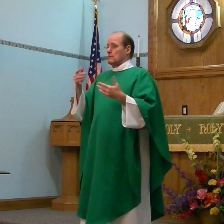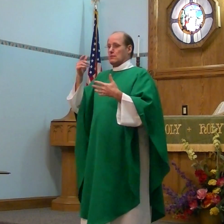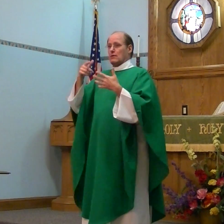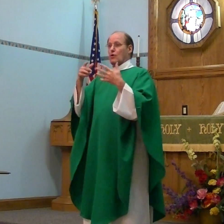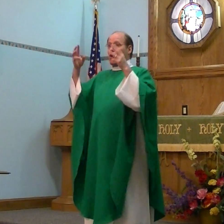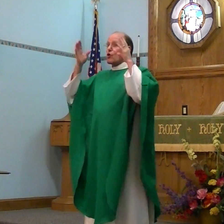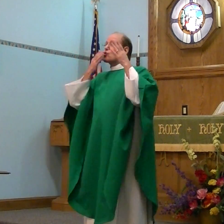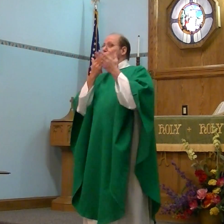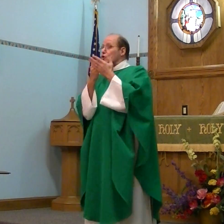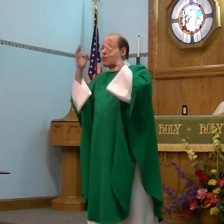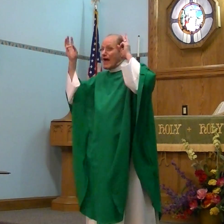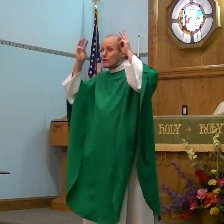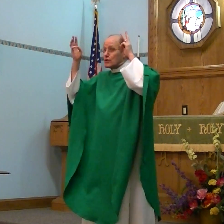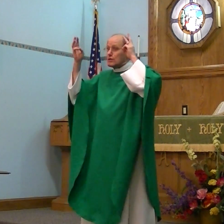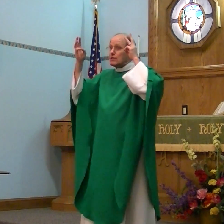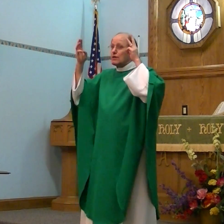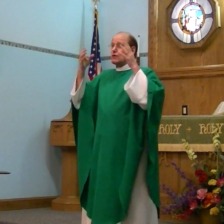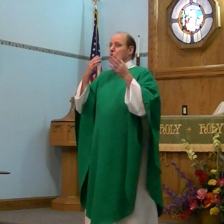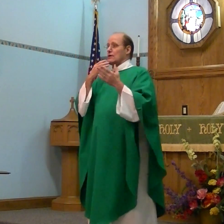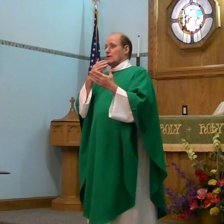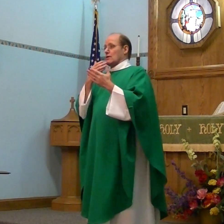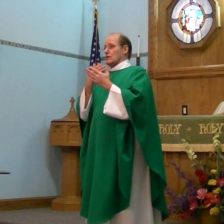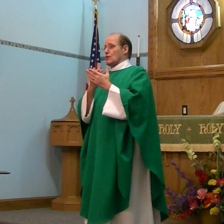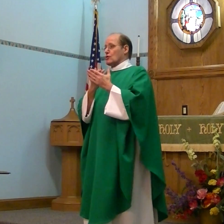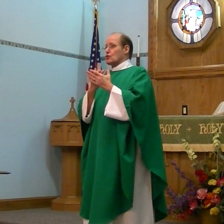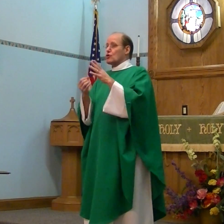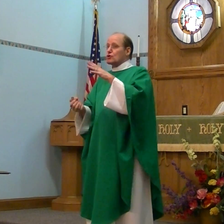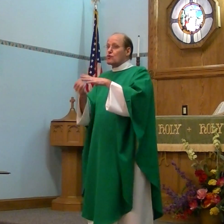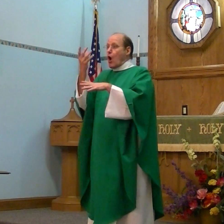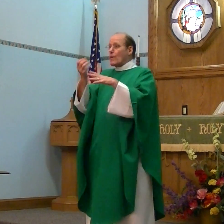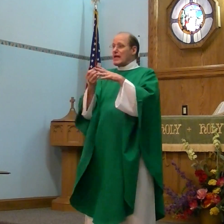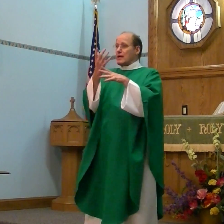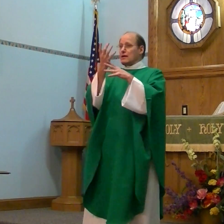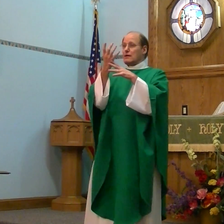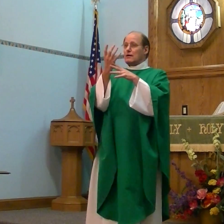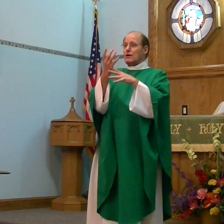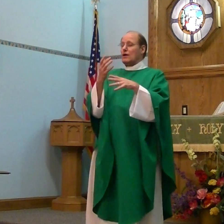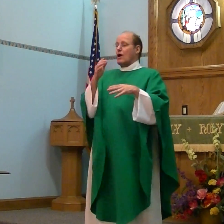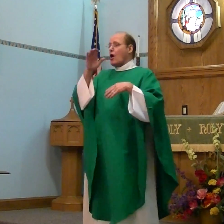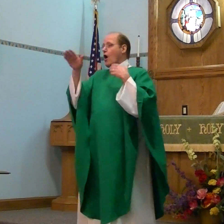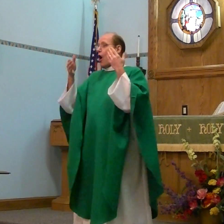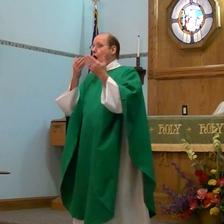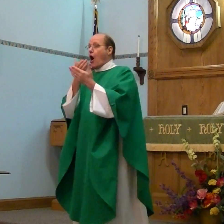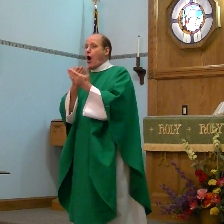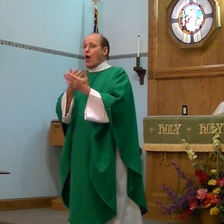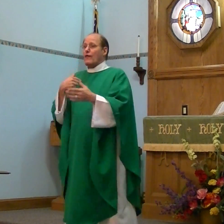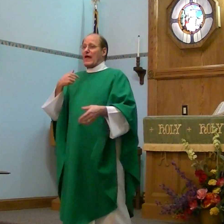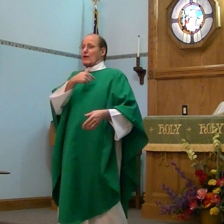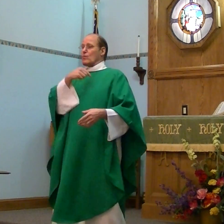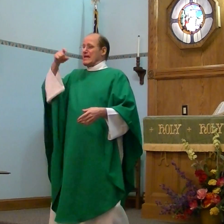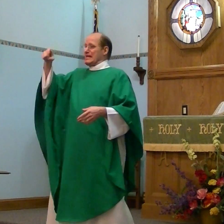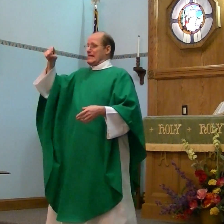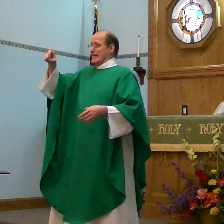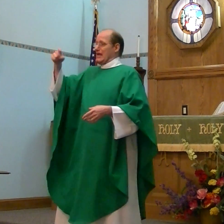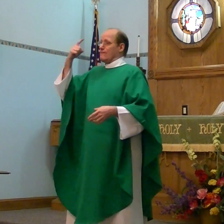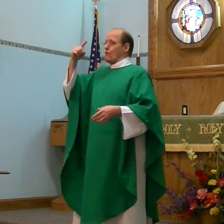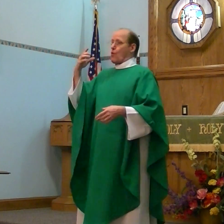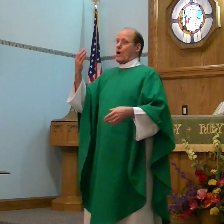good weather, good roaming. All that we need for